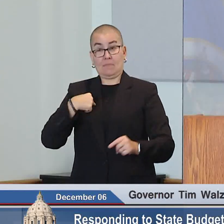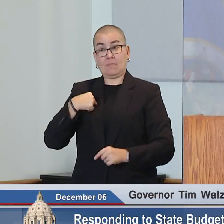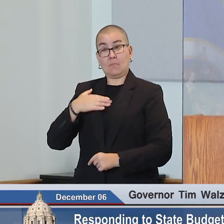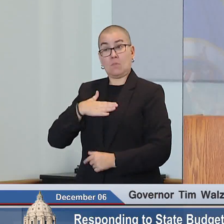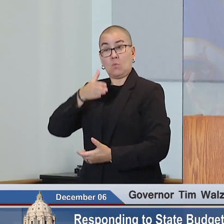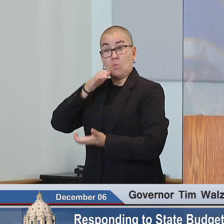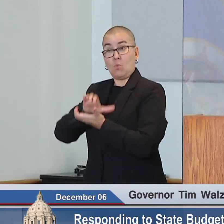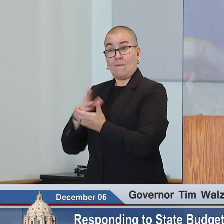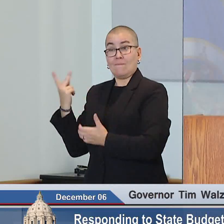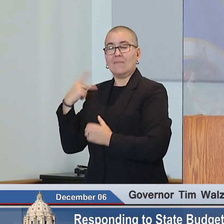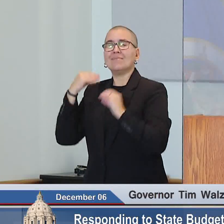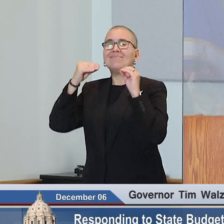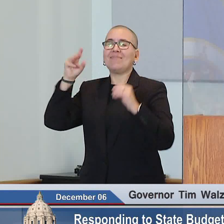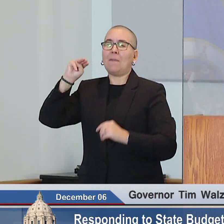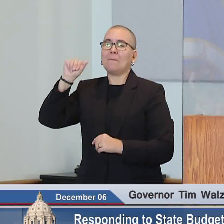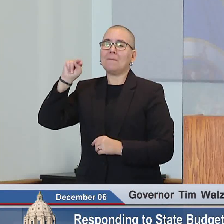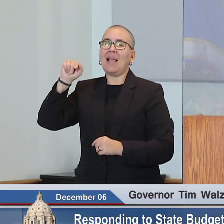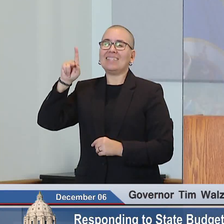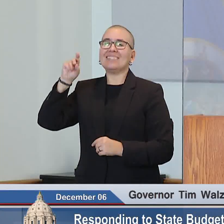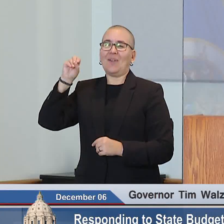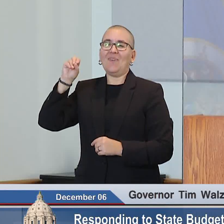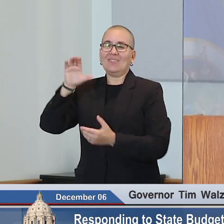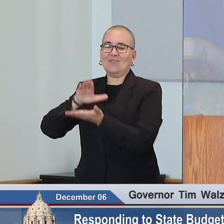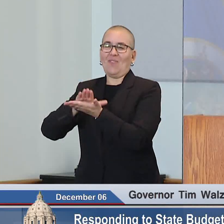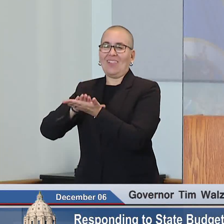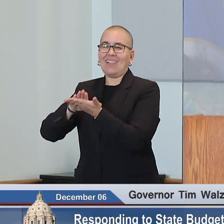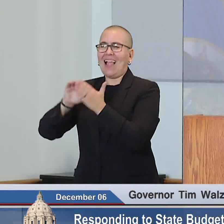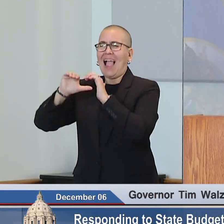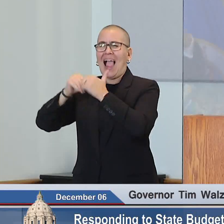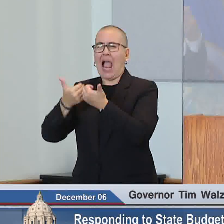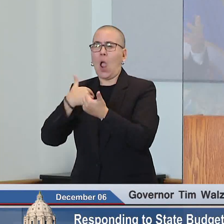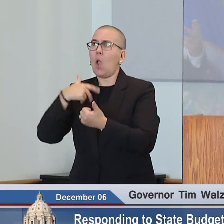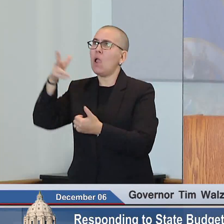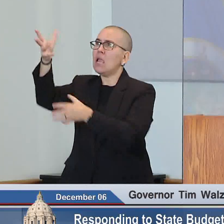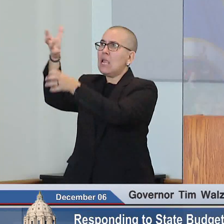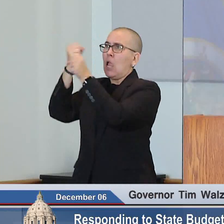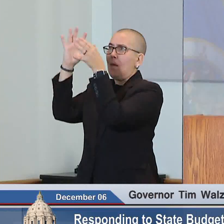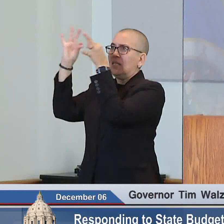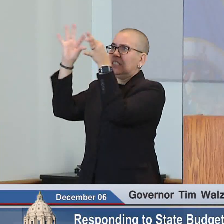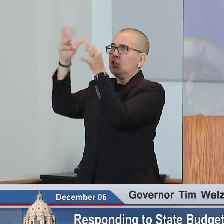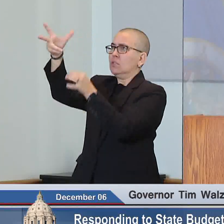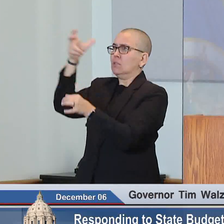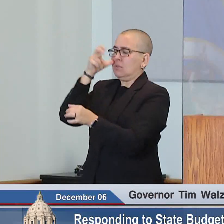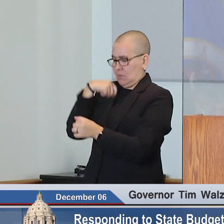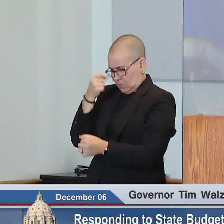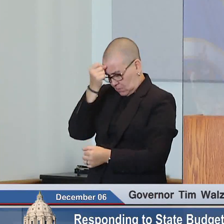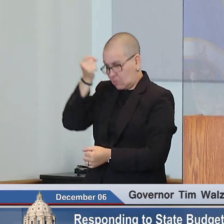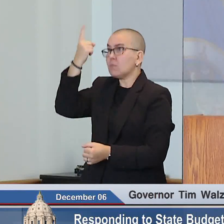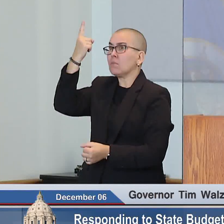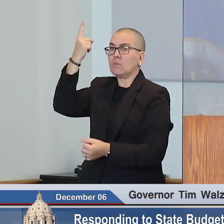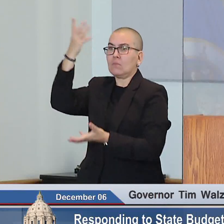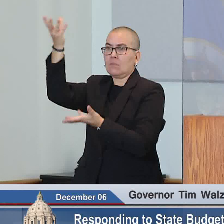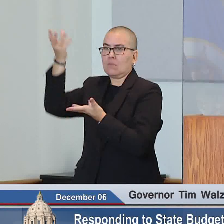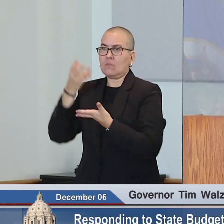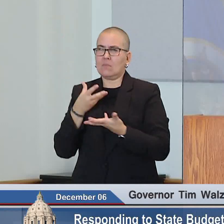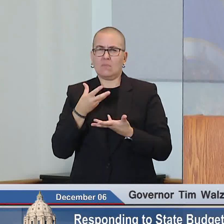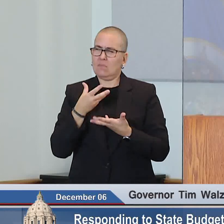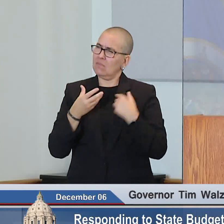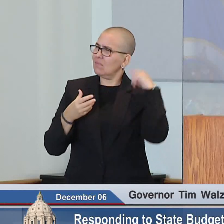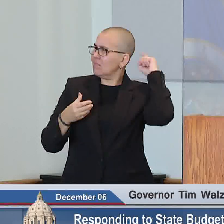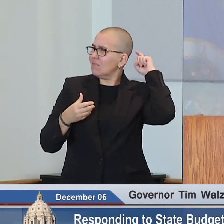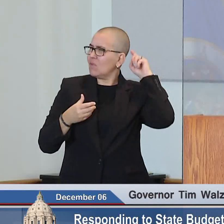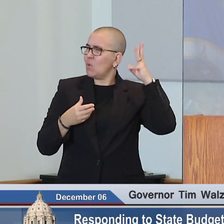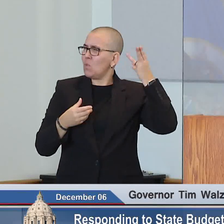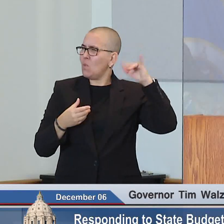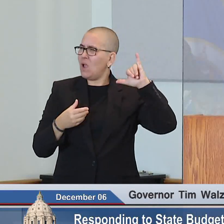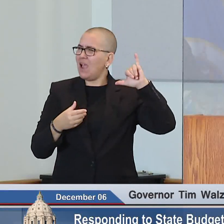we hear this? And what we would want to see is there's a budget surplus. We would try and understand why that was. And then I think we would say is, well, they're going to